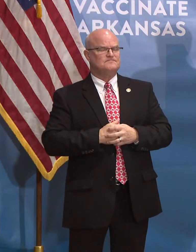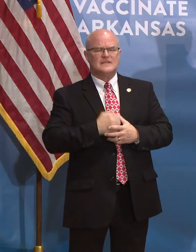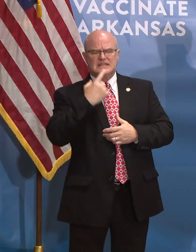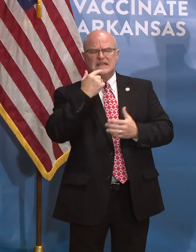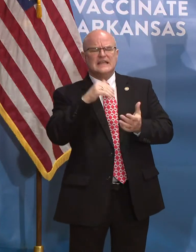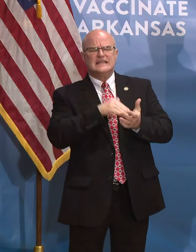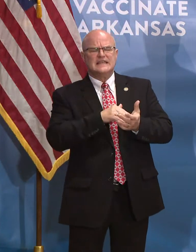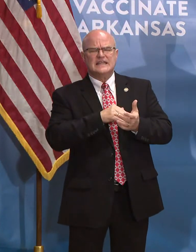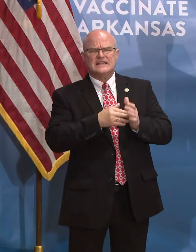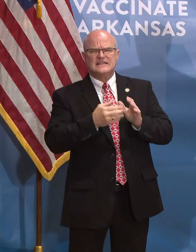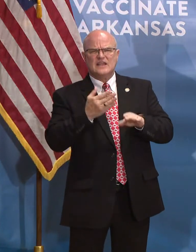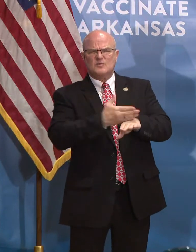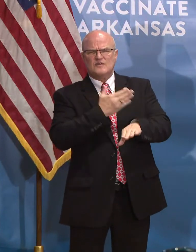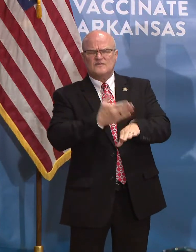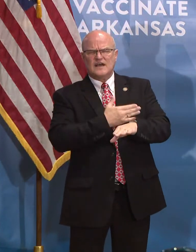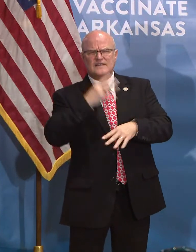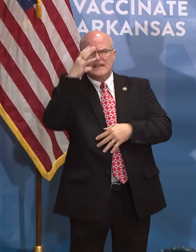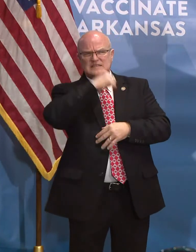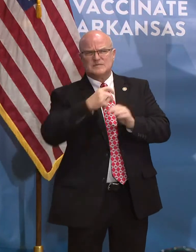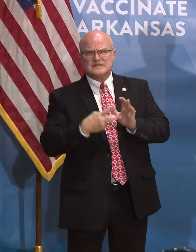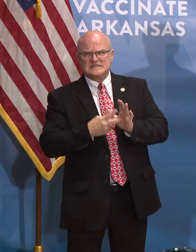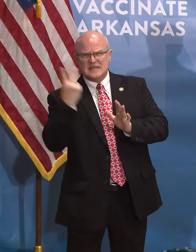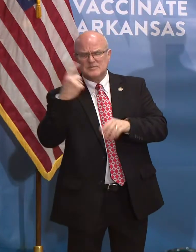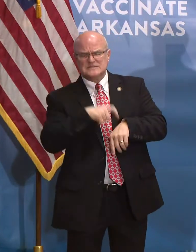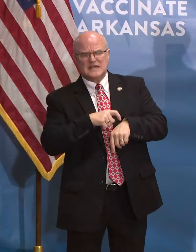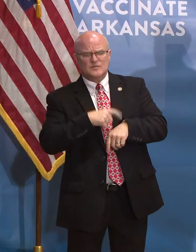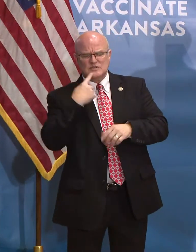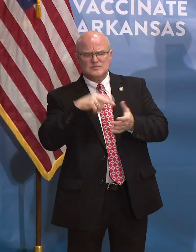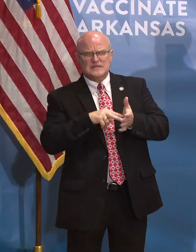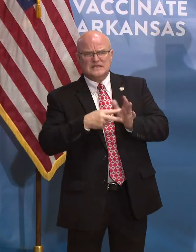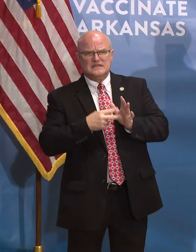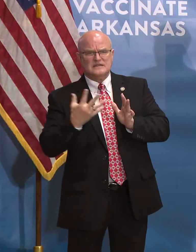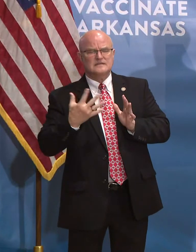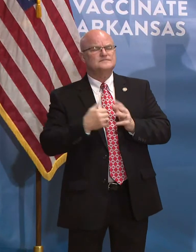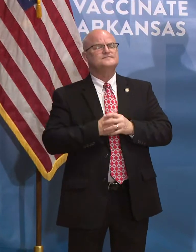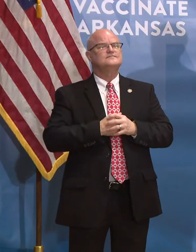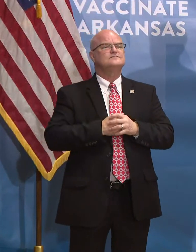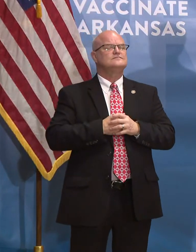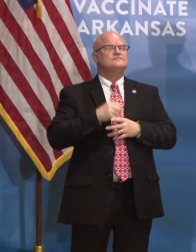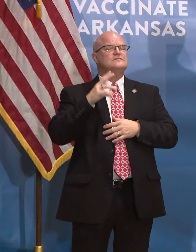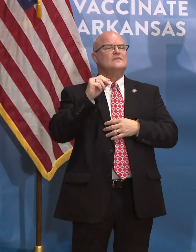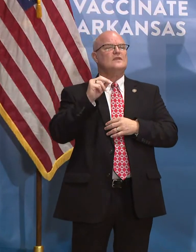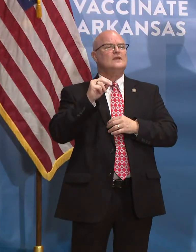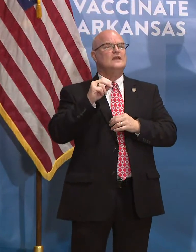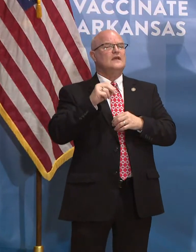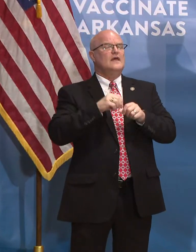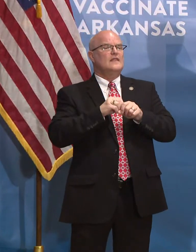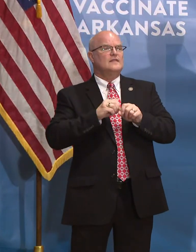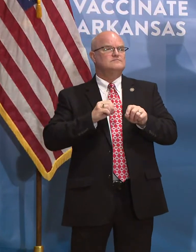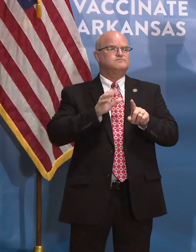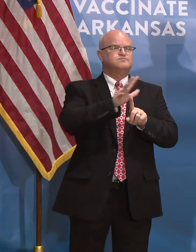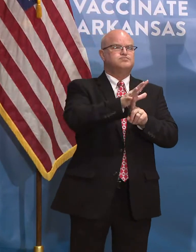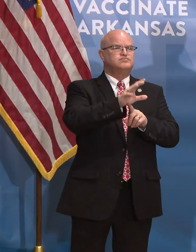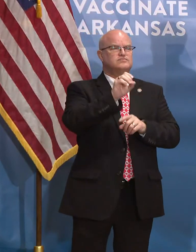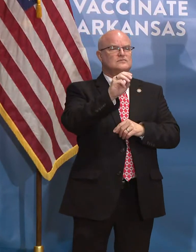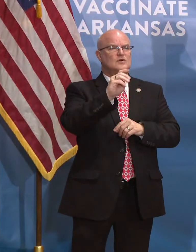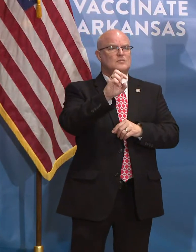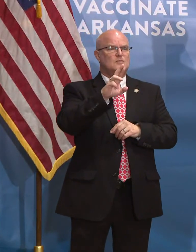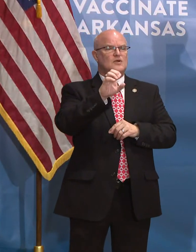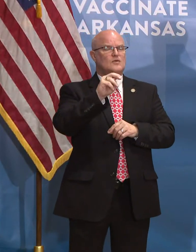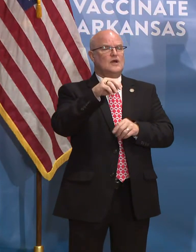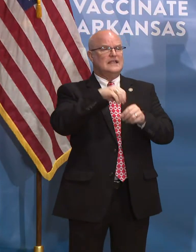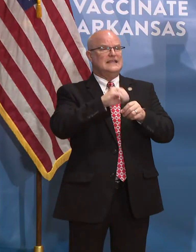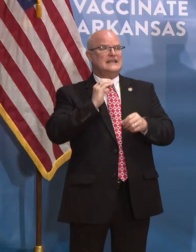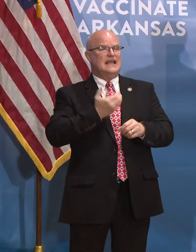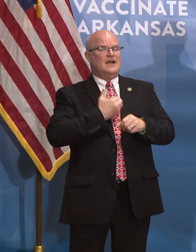say that again. They revised their estimate of doubling time. Is that what you said? No, sorry, the prevalence of Omicron in the country and our